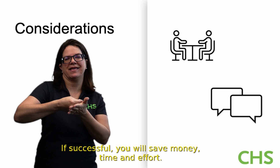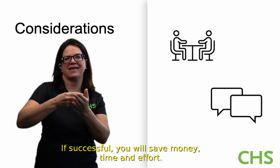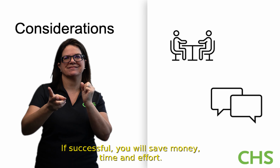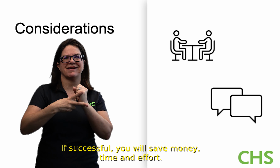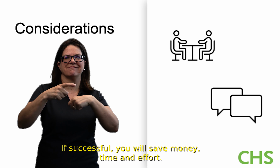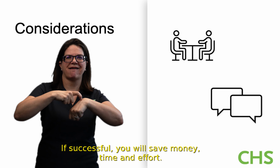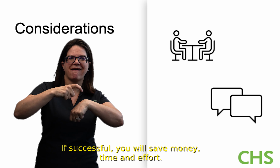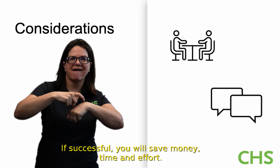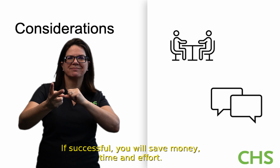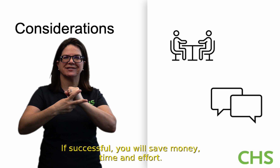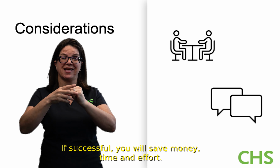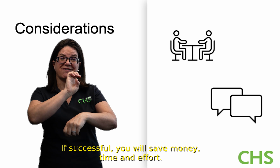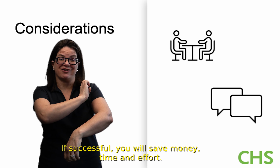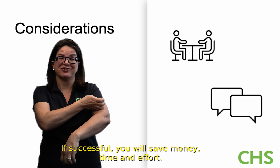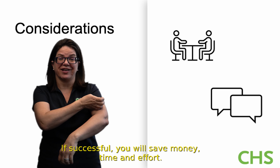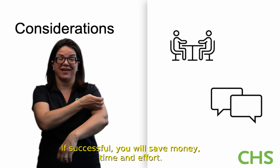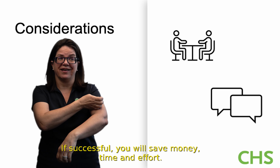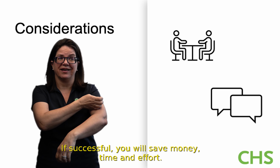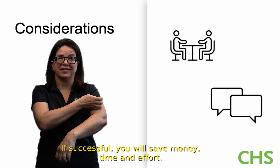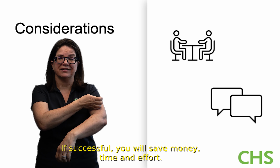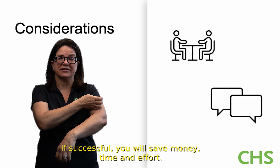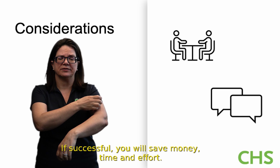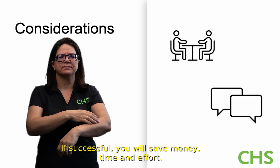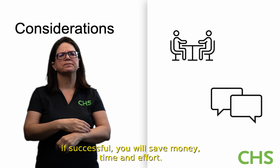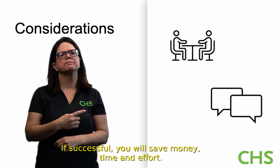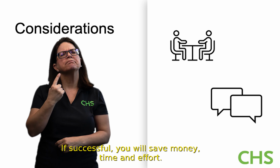you will save money, time, and effort.